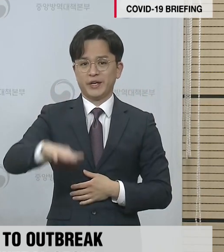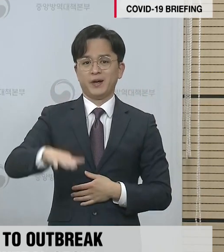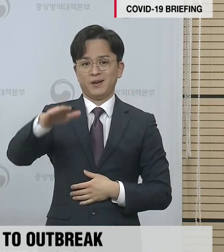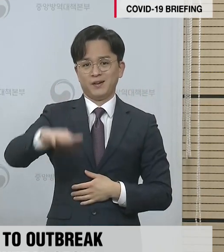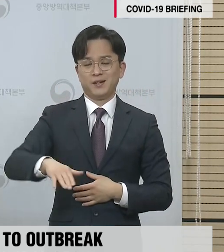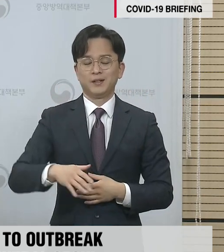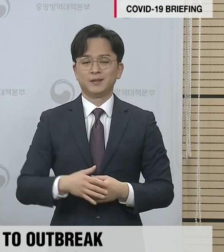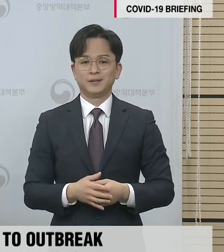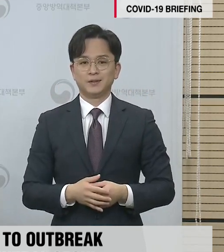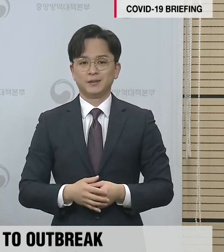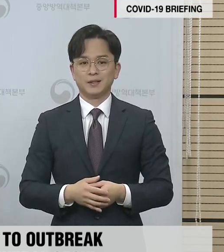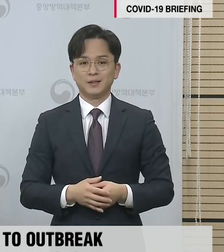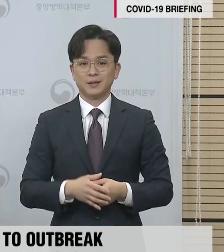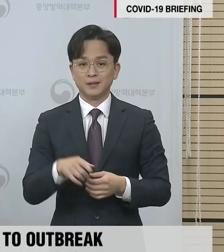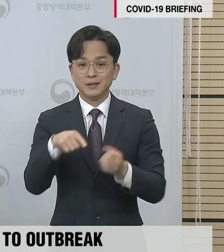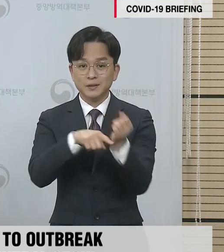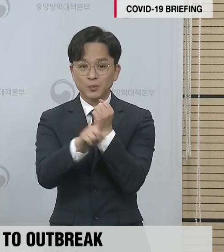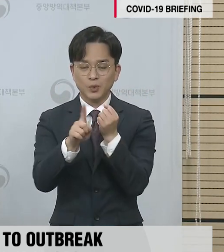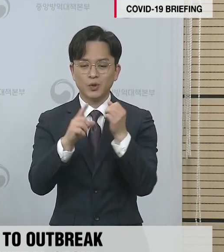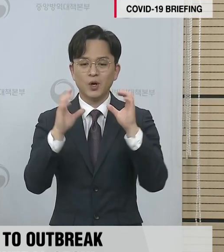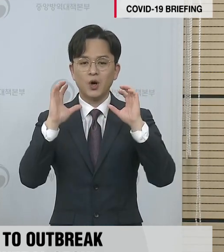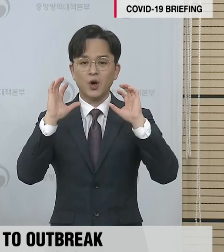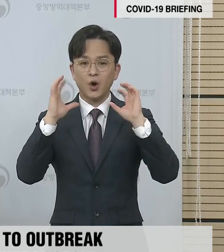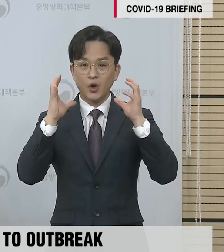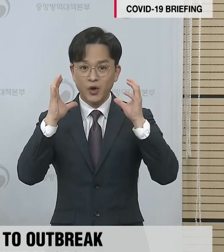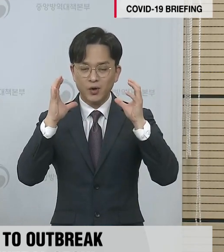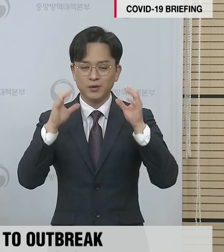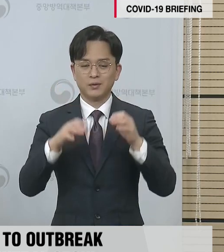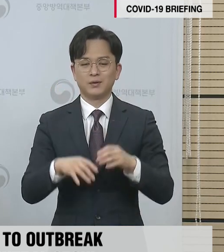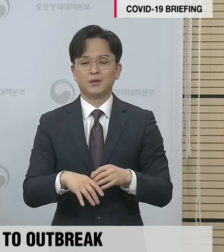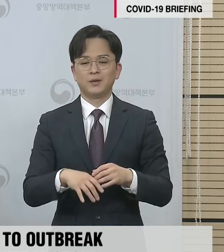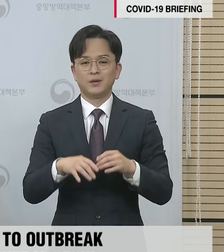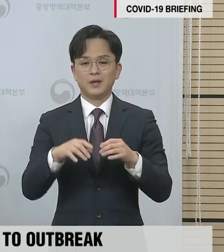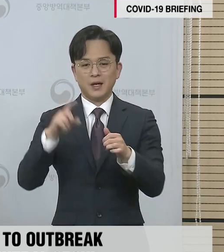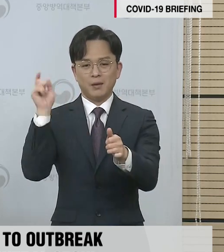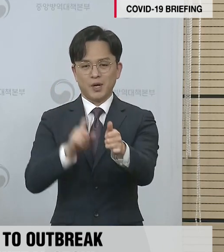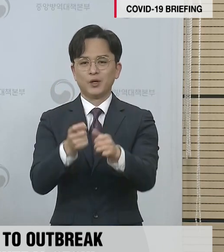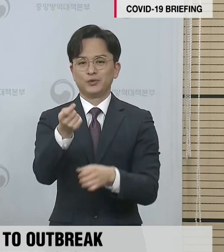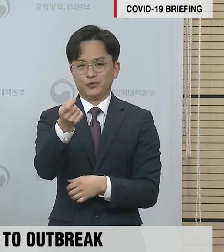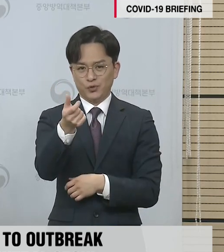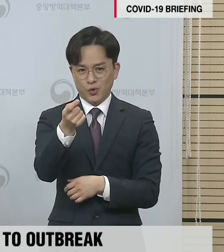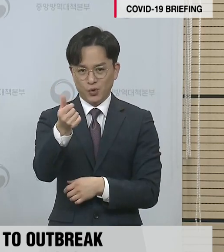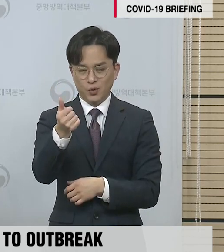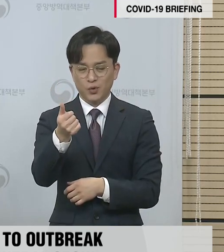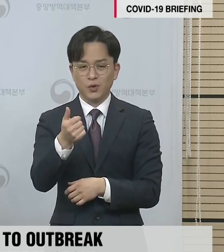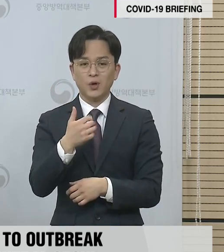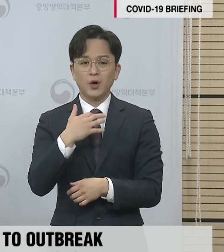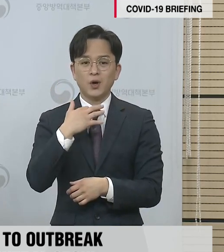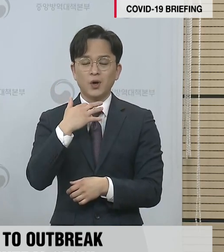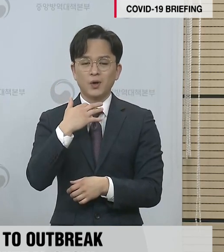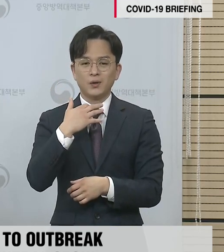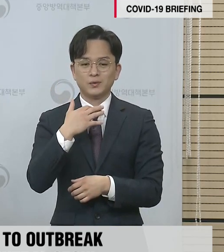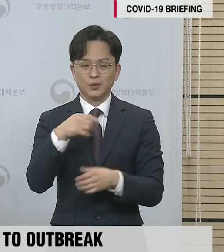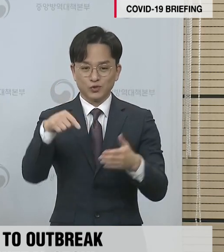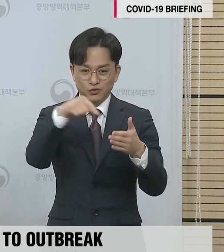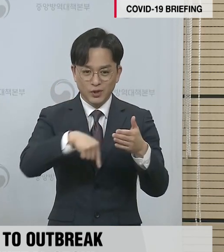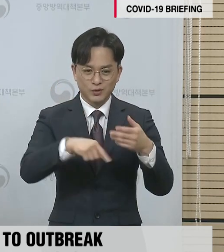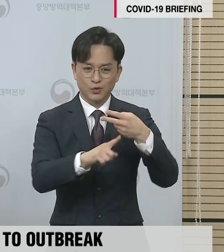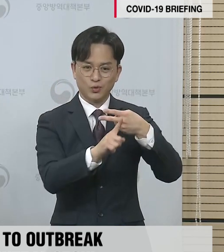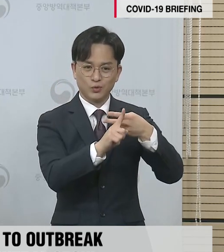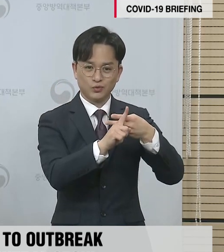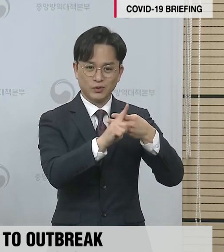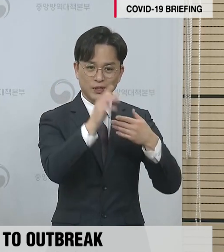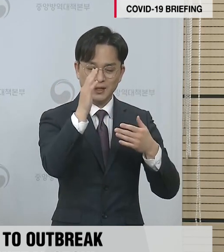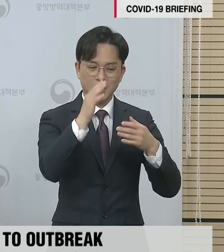every 100,000 population, which is quite a lower proportion. And we